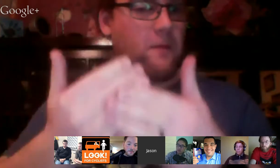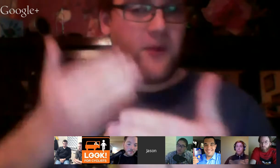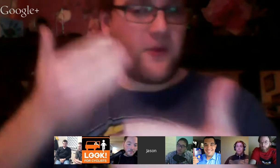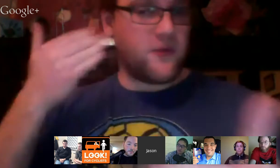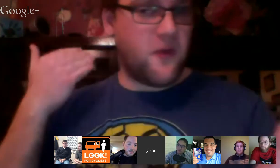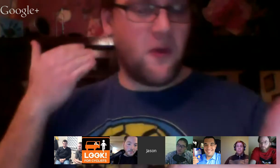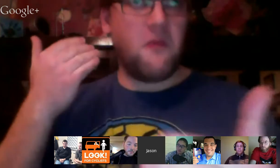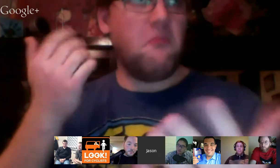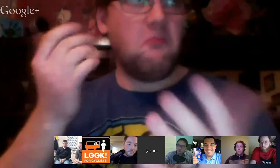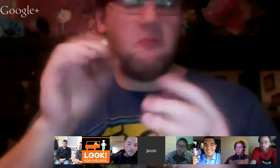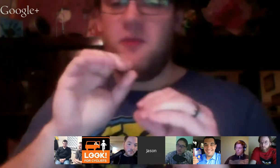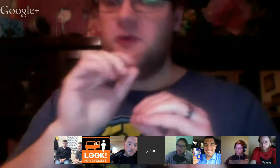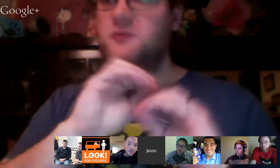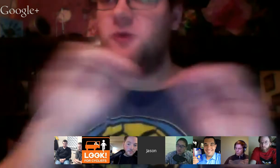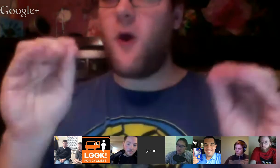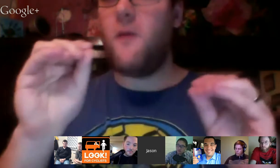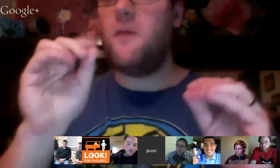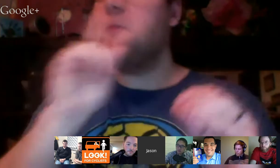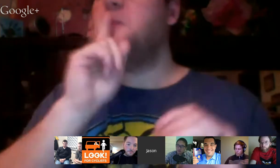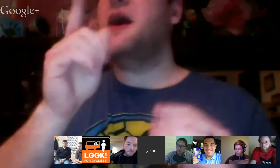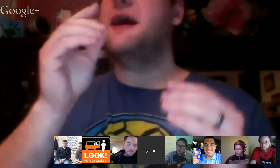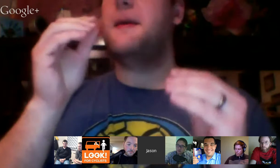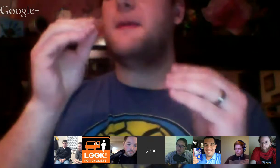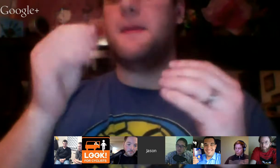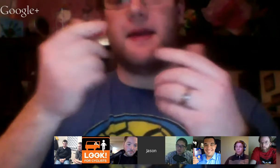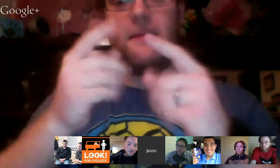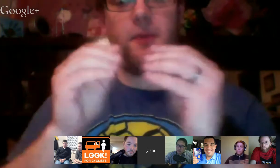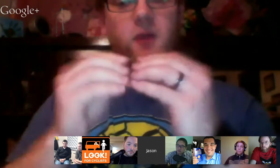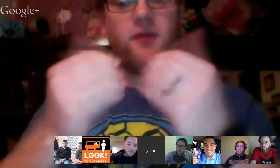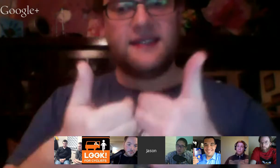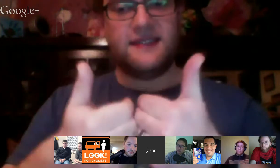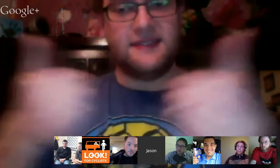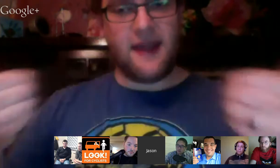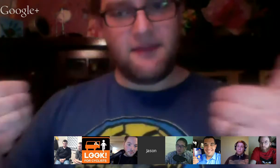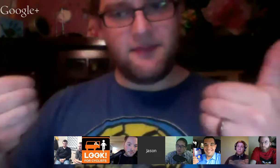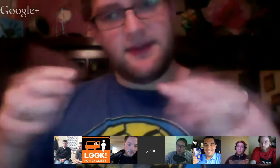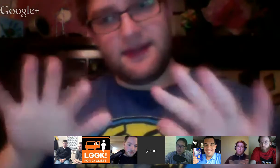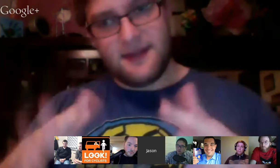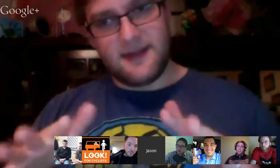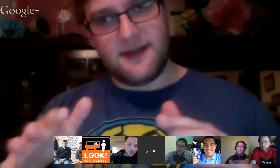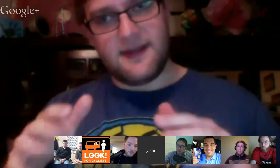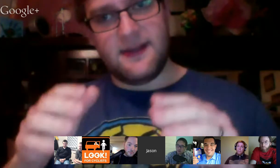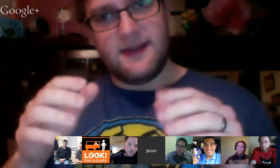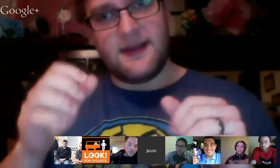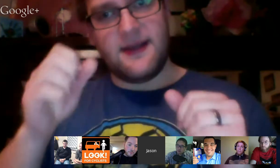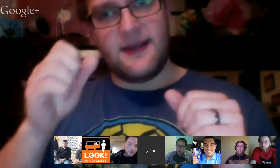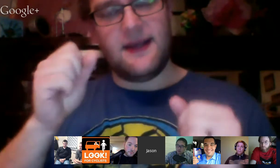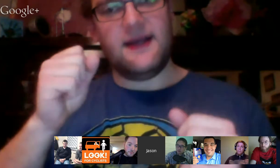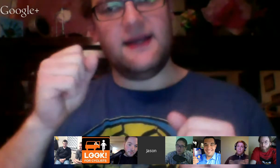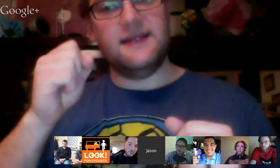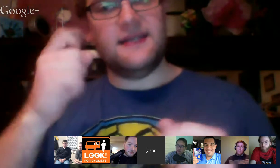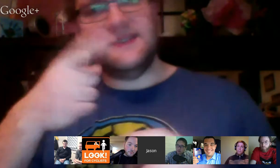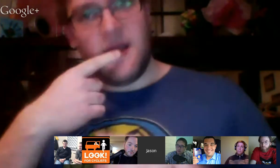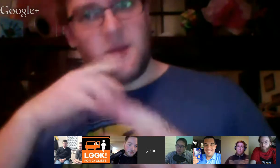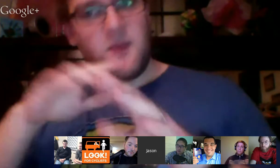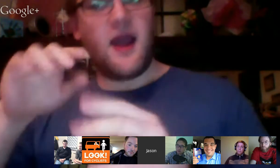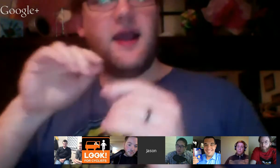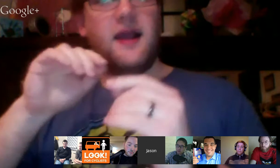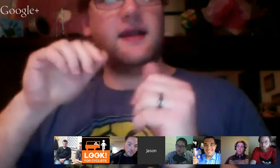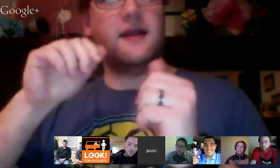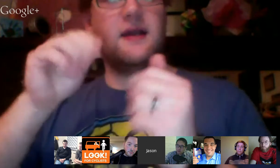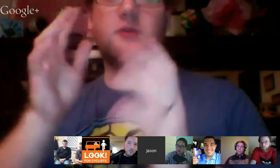Oh, so say, for example, say like 10 years ago, there was really no, there was kind of a division between hearing and